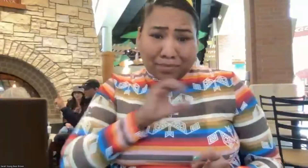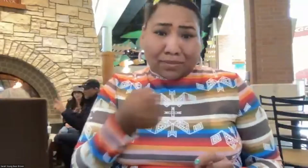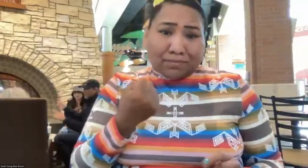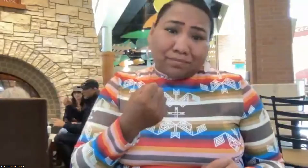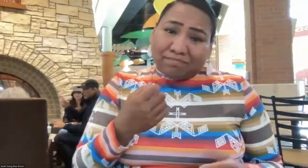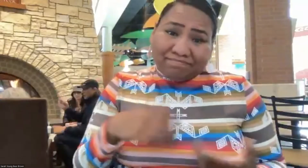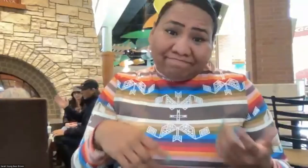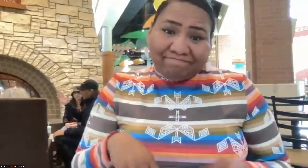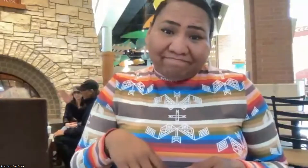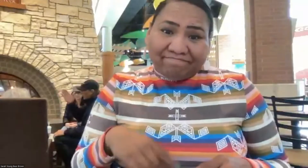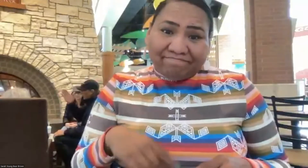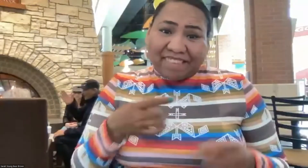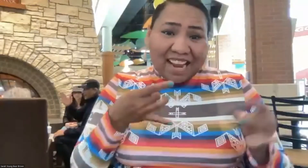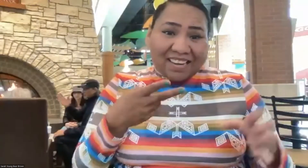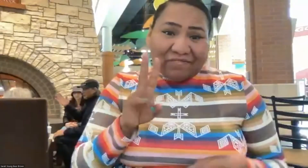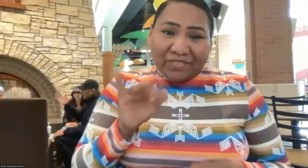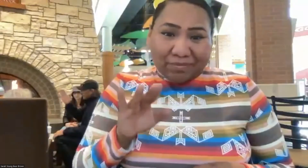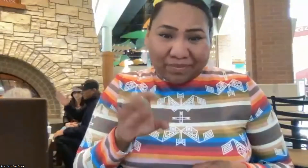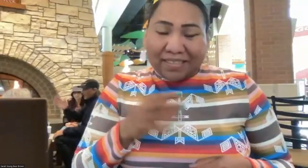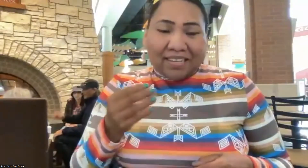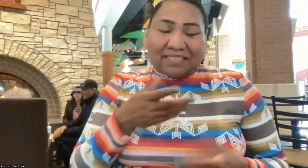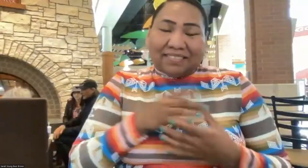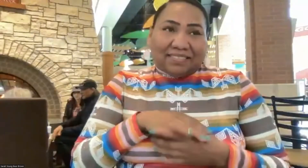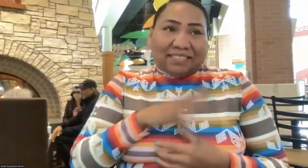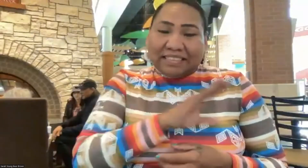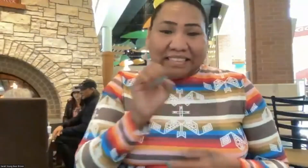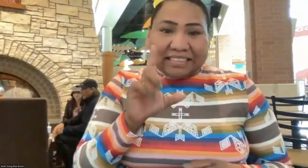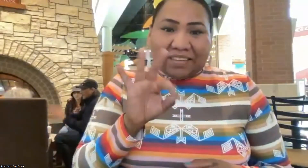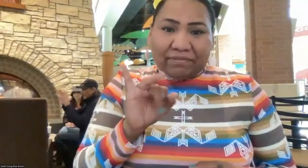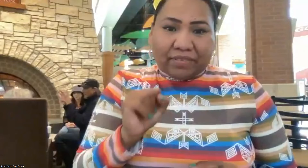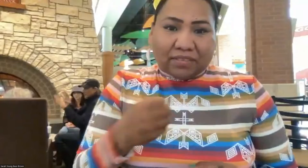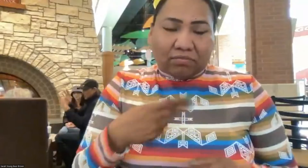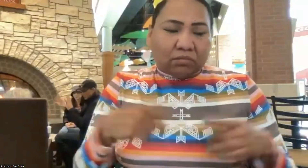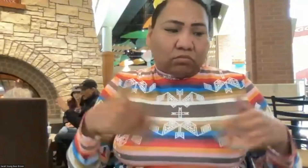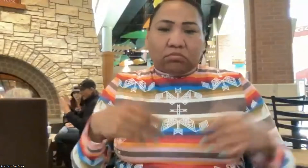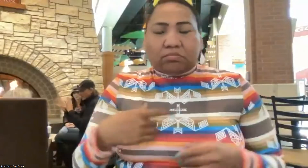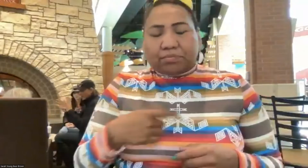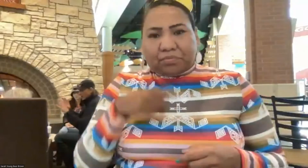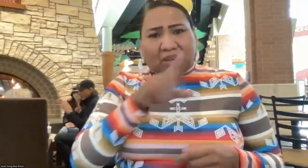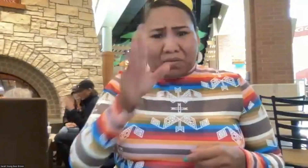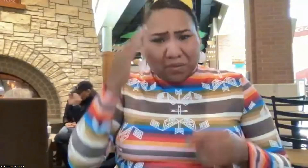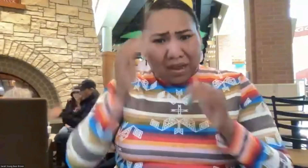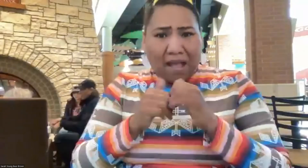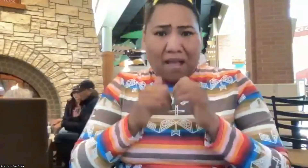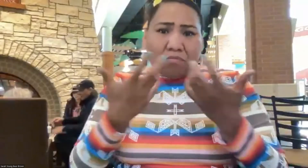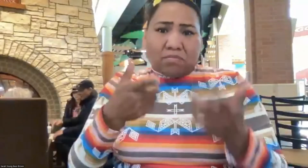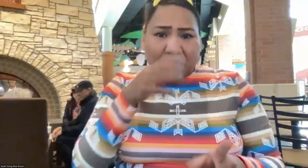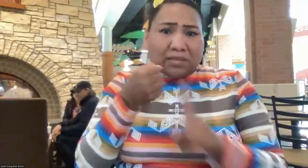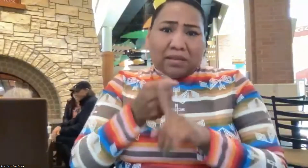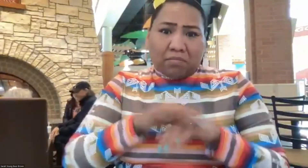lot because the police hate victims and they hated me. They